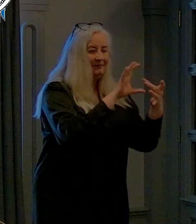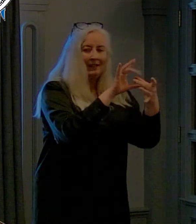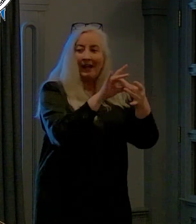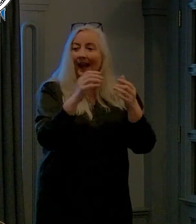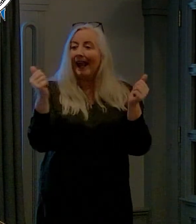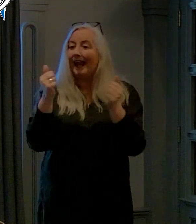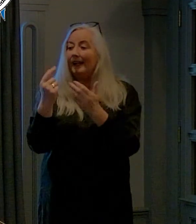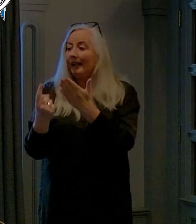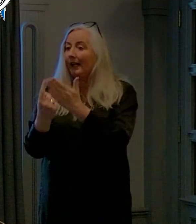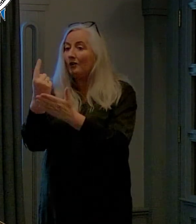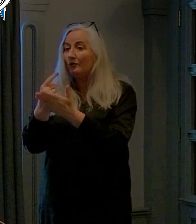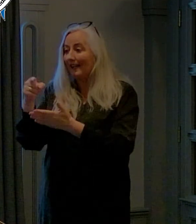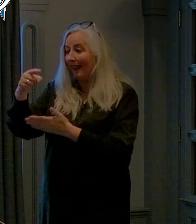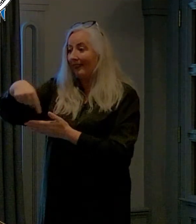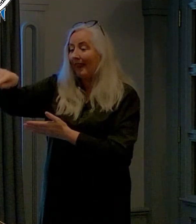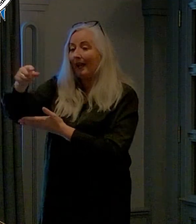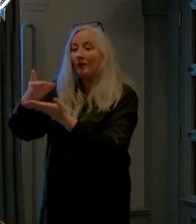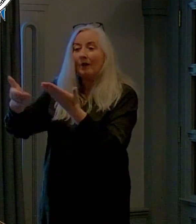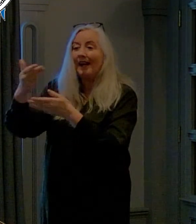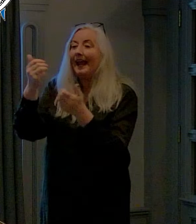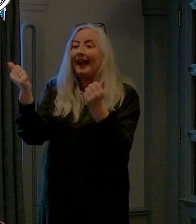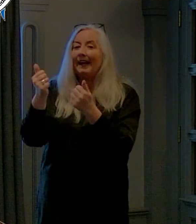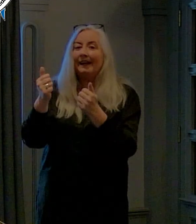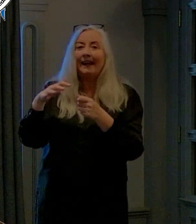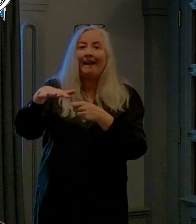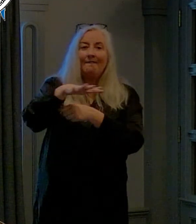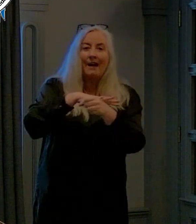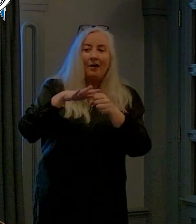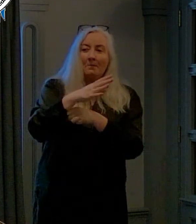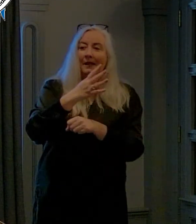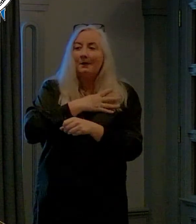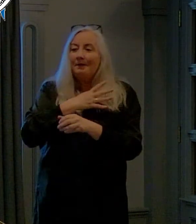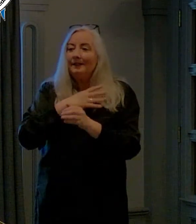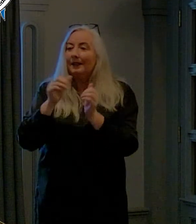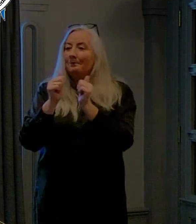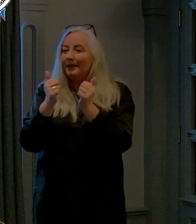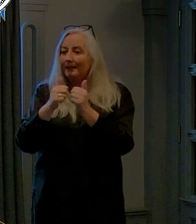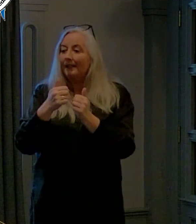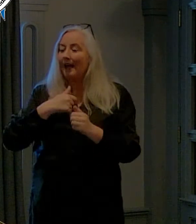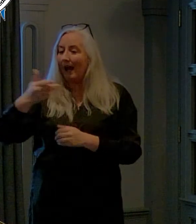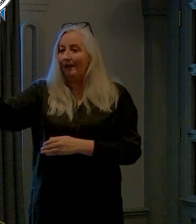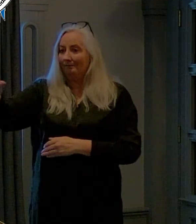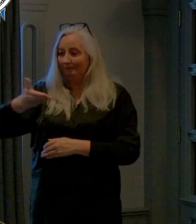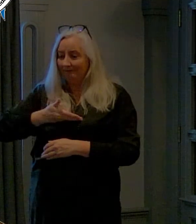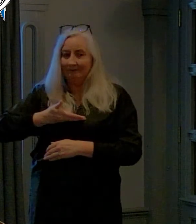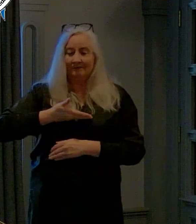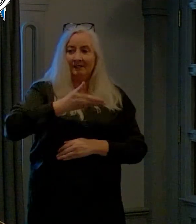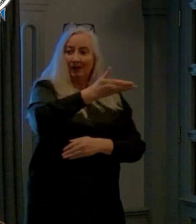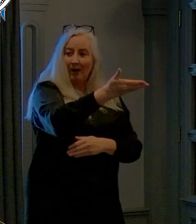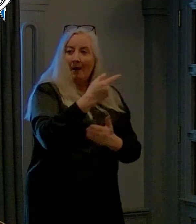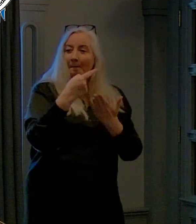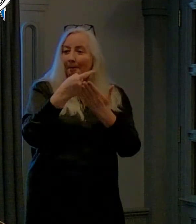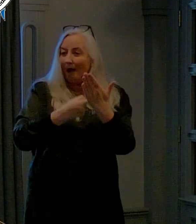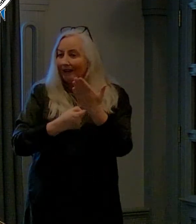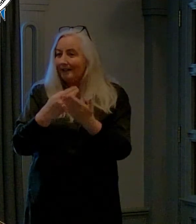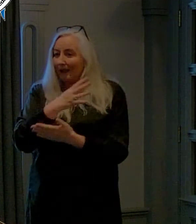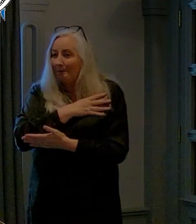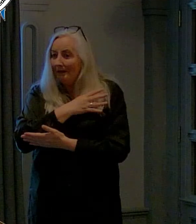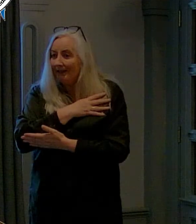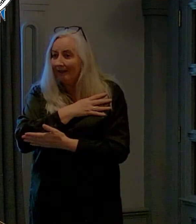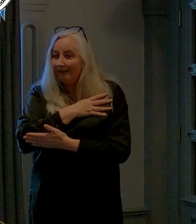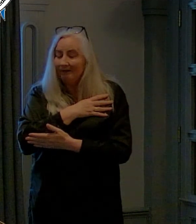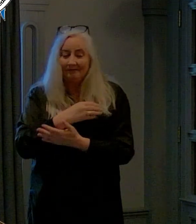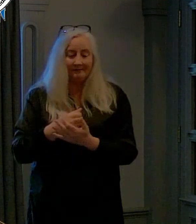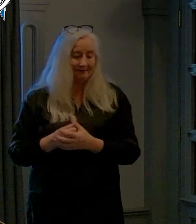been discussed in Environmental Linkage Group meetings, then I would bring forth to the Strategic Policy Committee. But also any